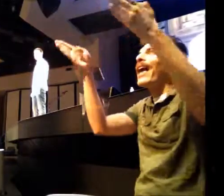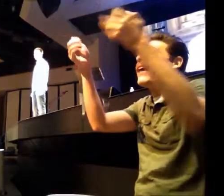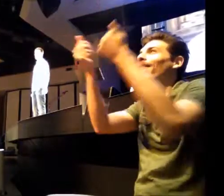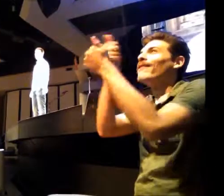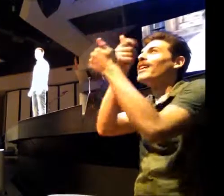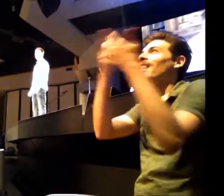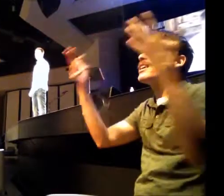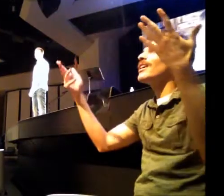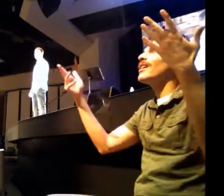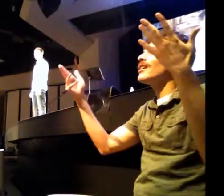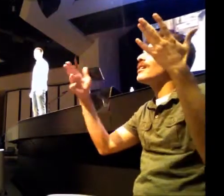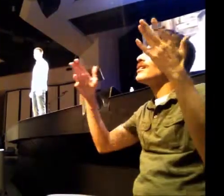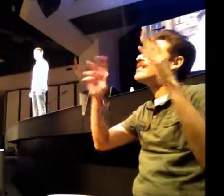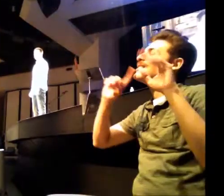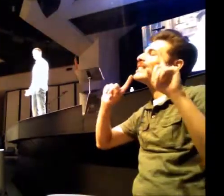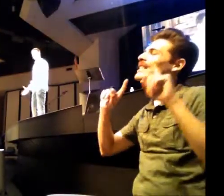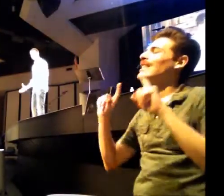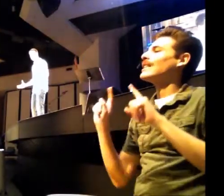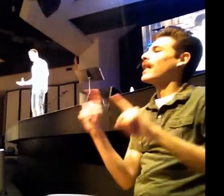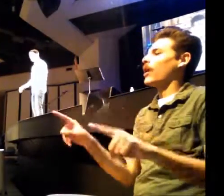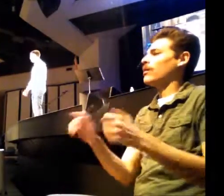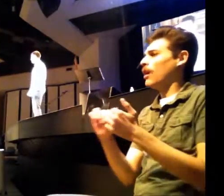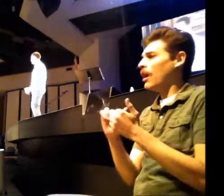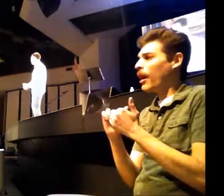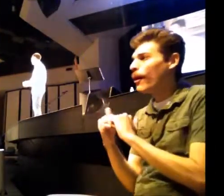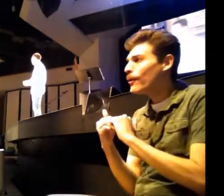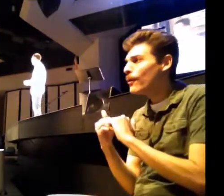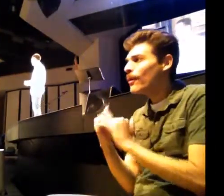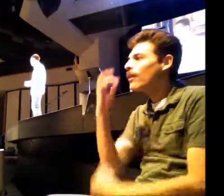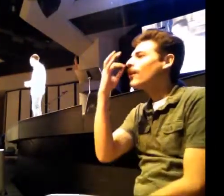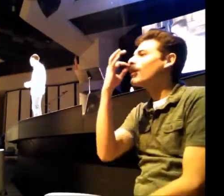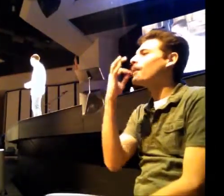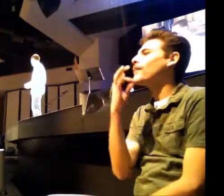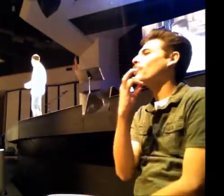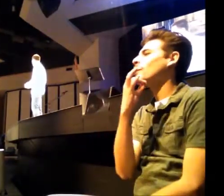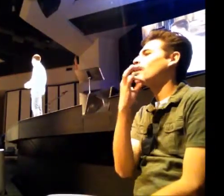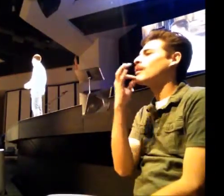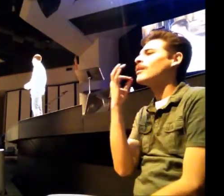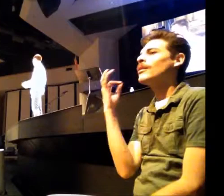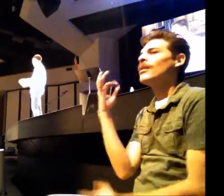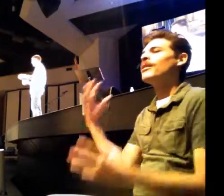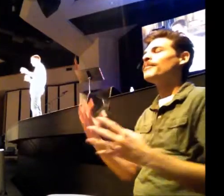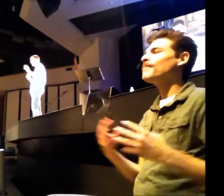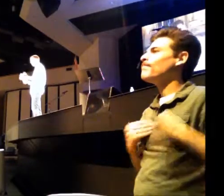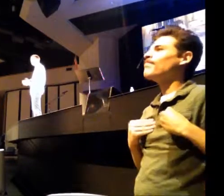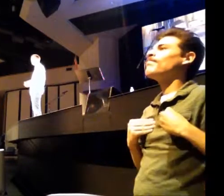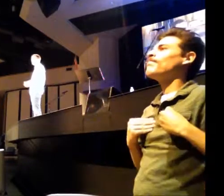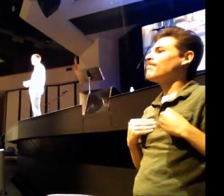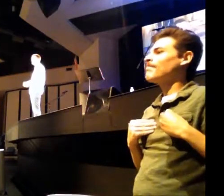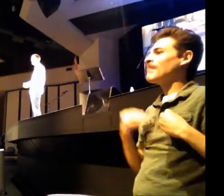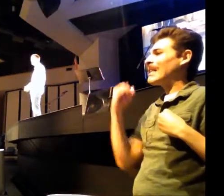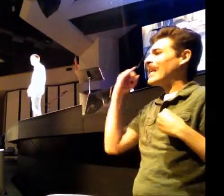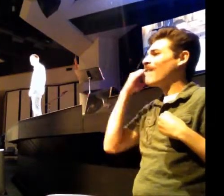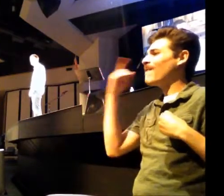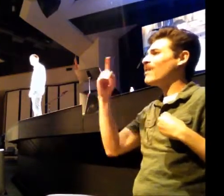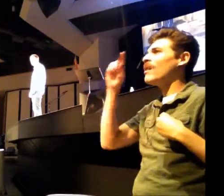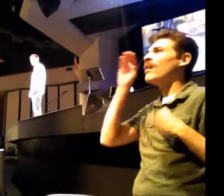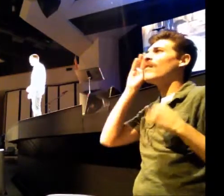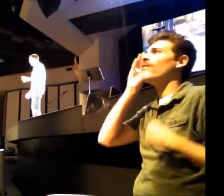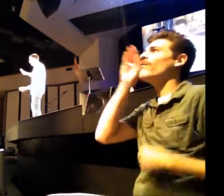it so. If you're scared, if you're a person who's scared in here because you're worried you're not going to be okay and you're worried about your